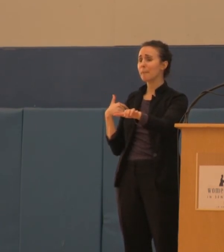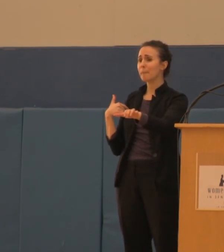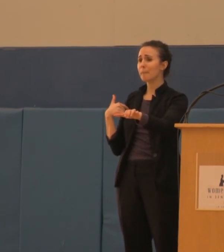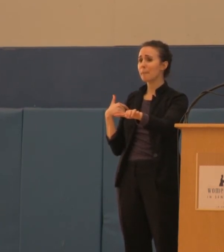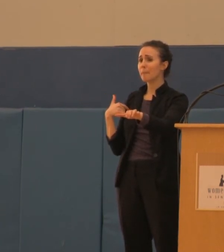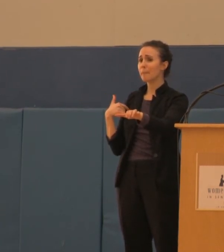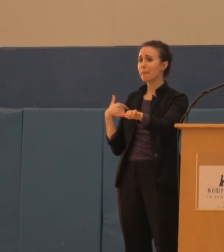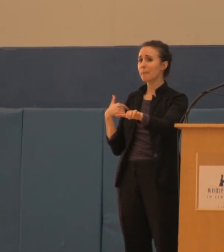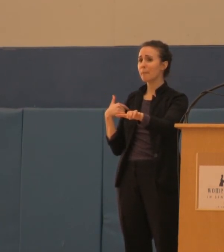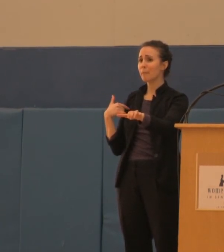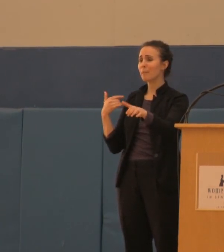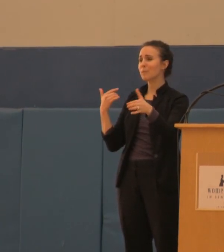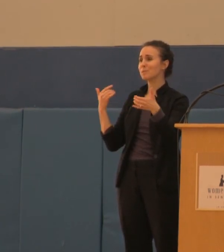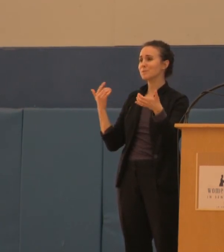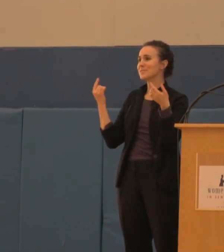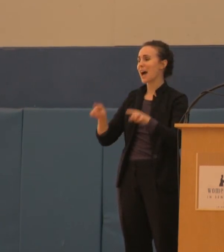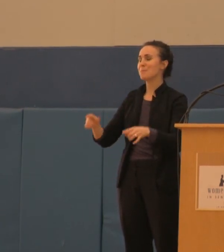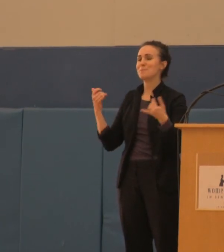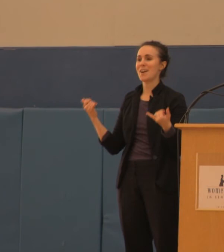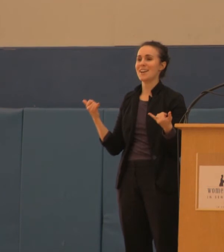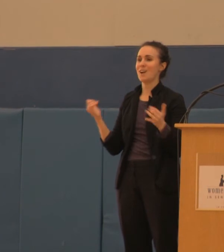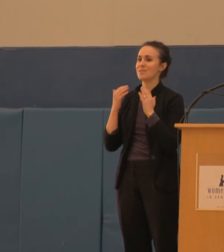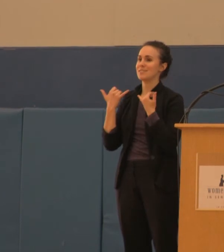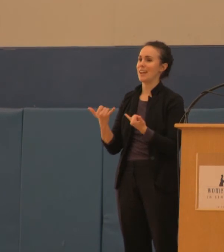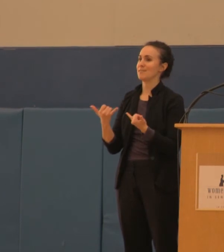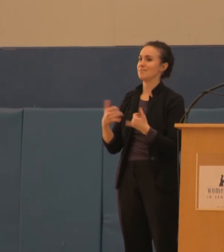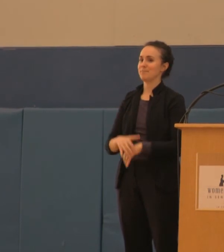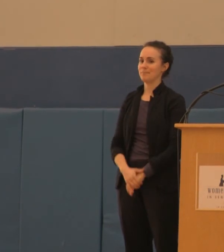through what we are doing here today.